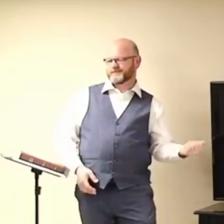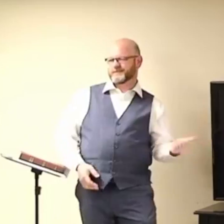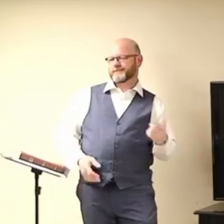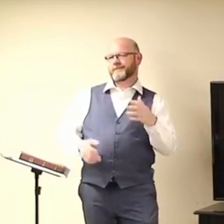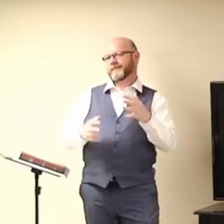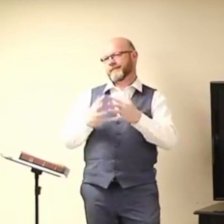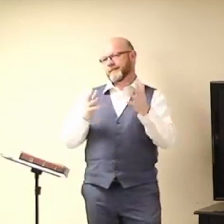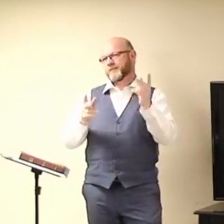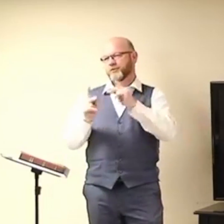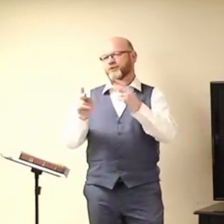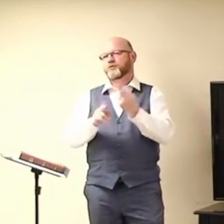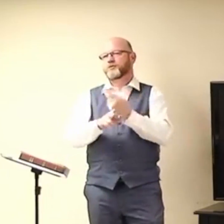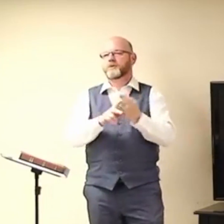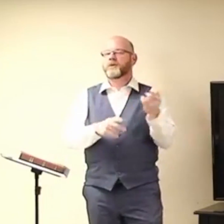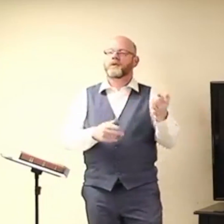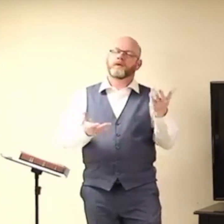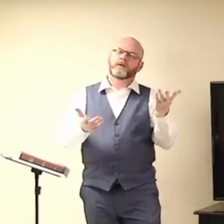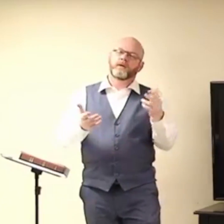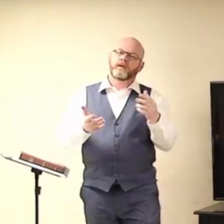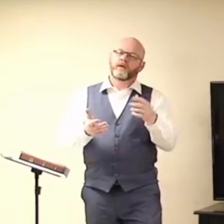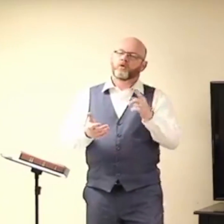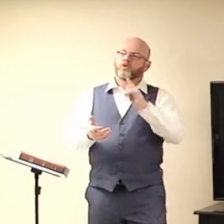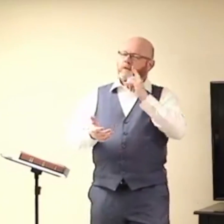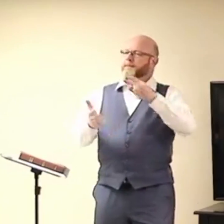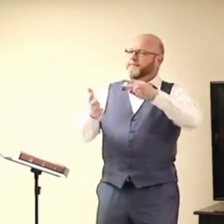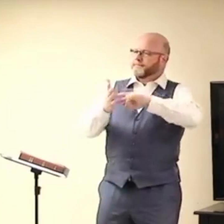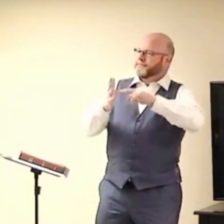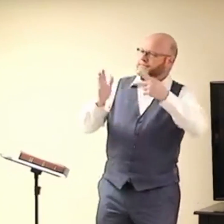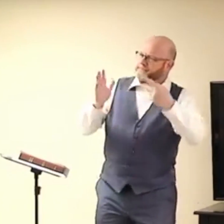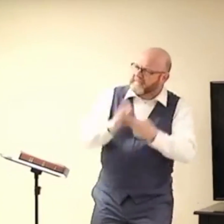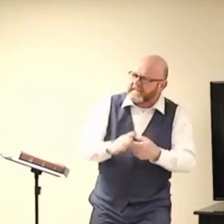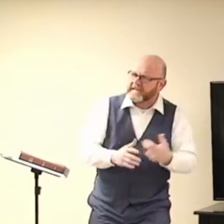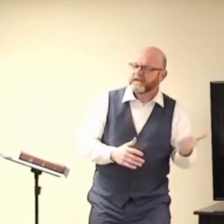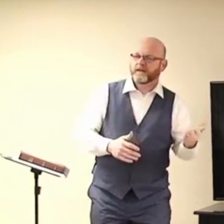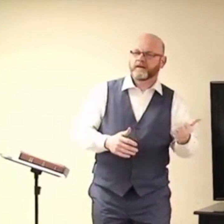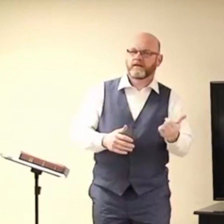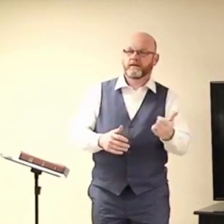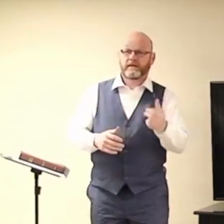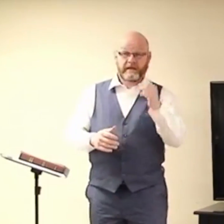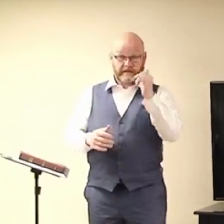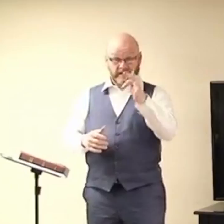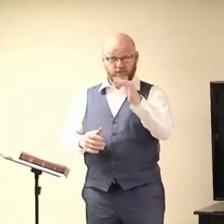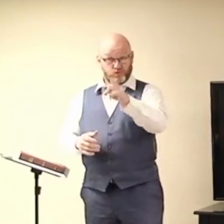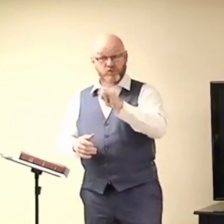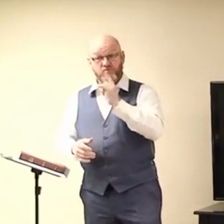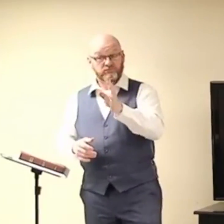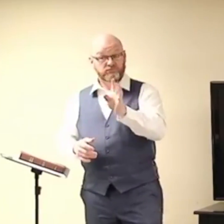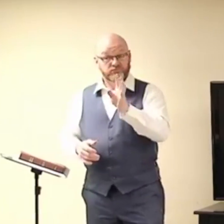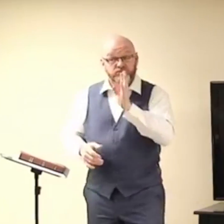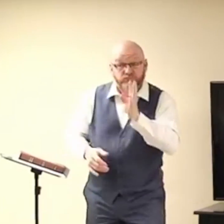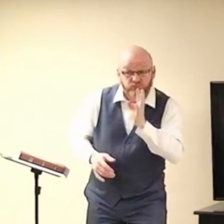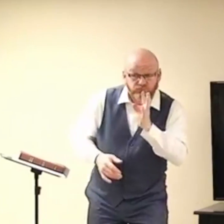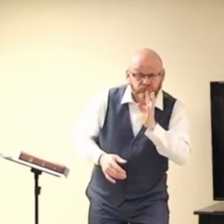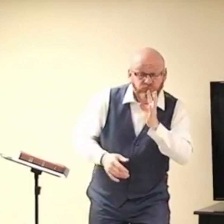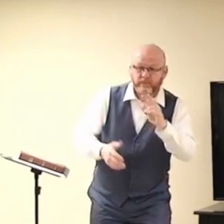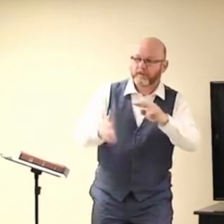Well, this title is really kind of a hearing title. It's, you know, not very deaf